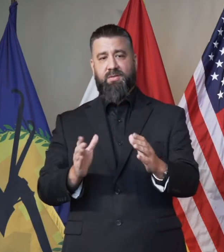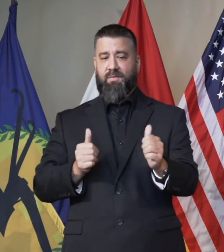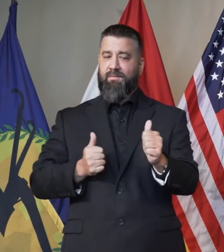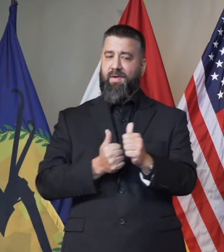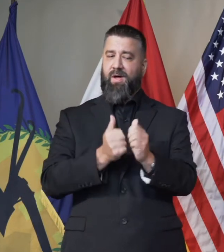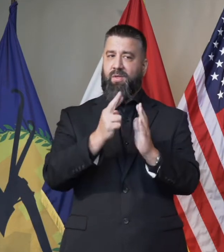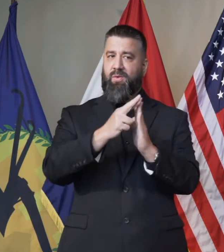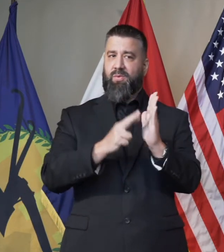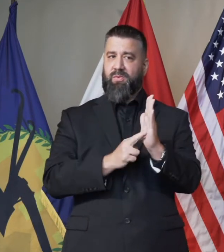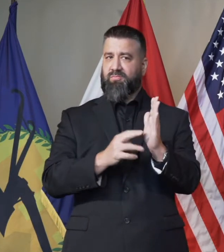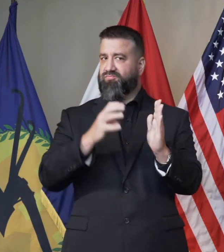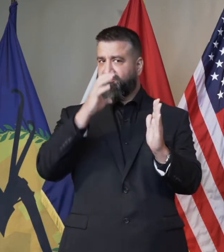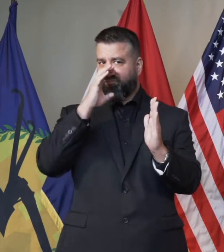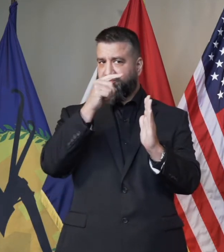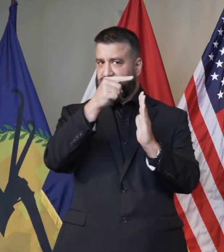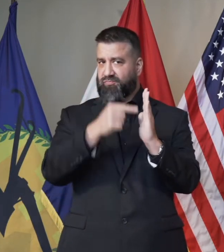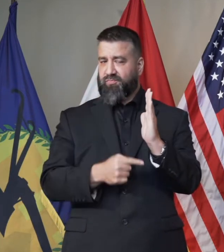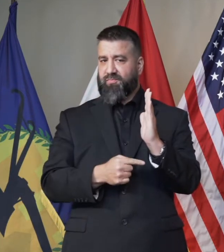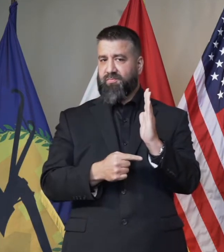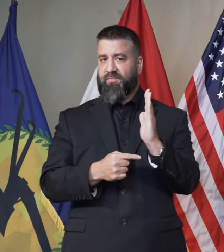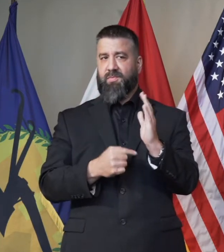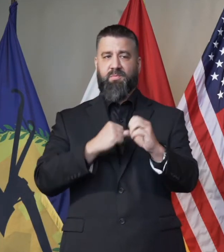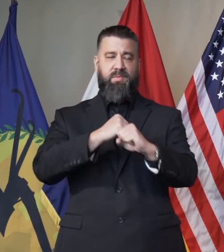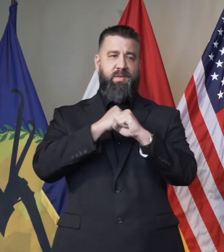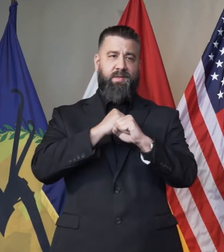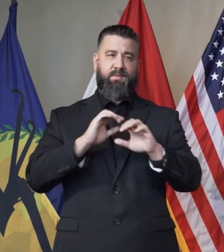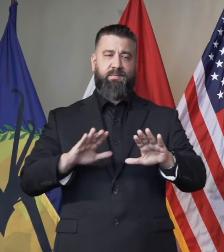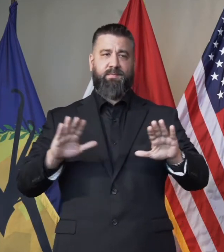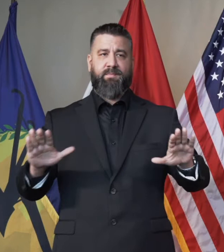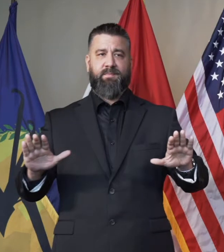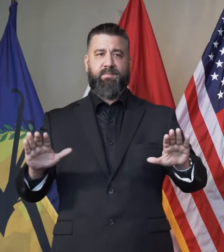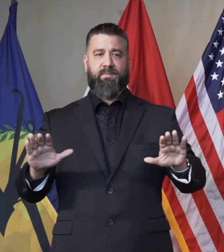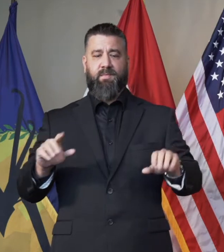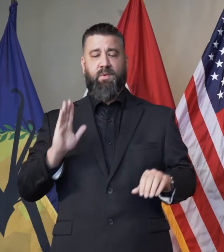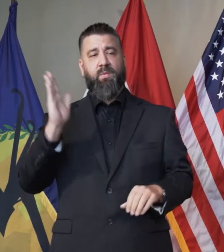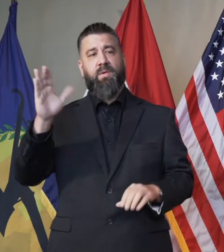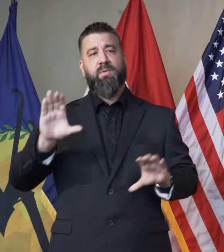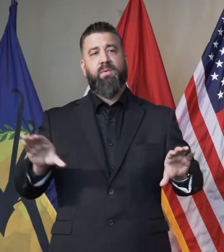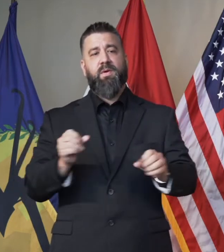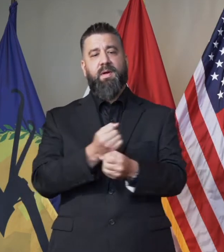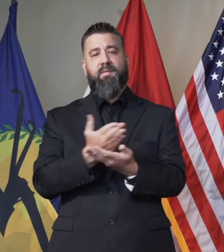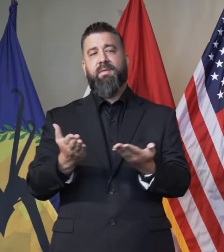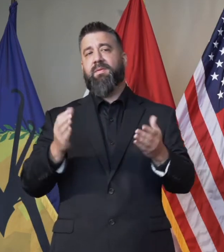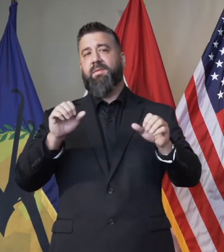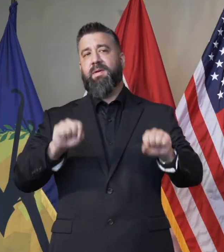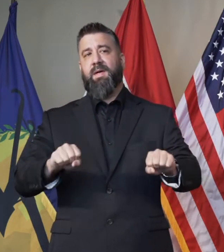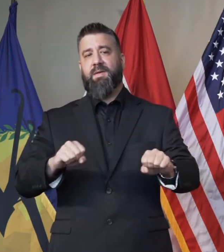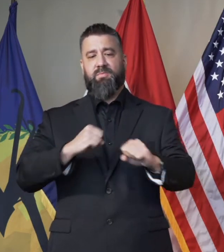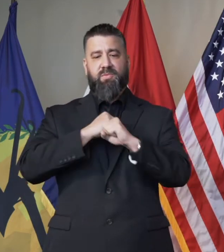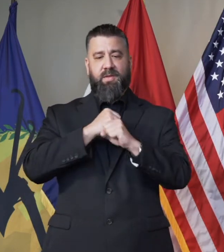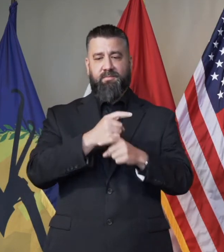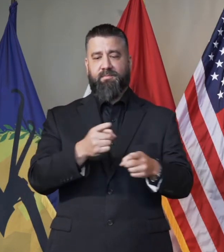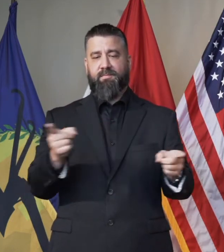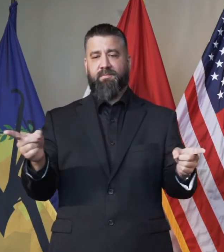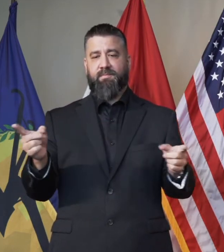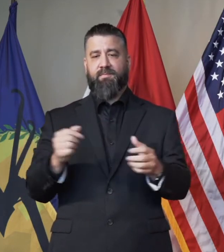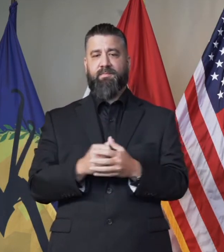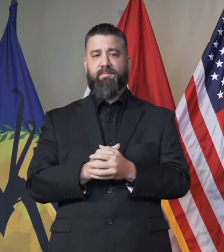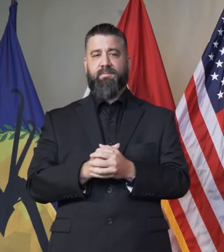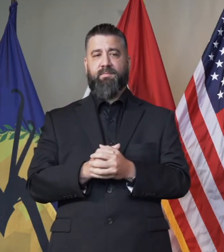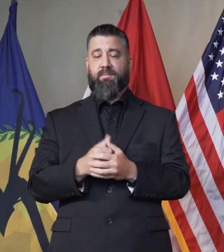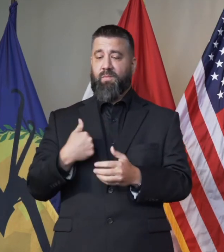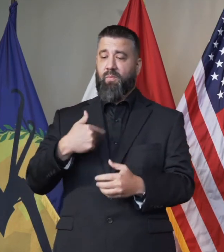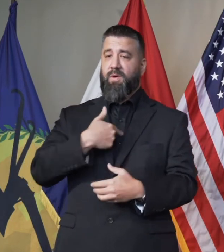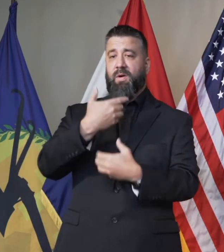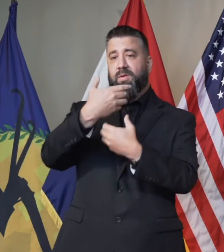rules, to keep our children safe, and to do everything possible to do so. We're putting our faith